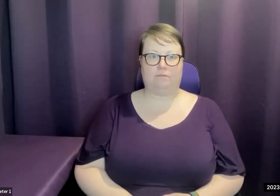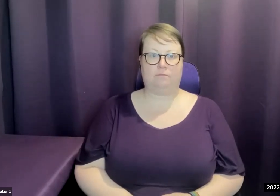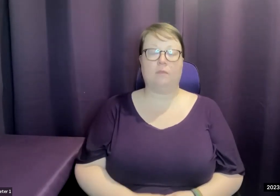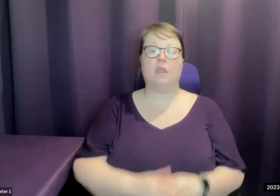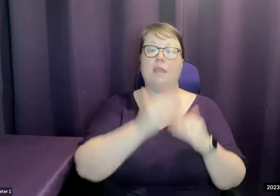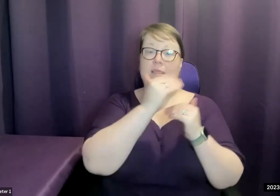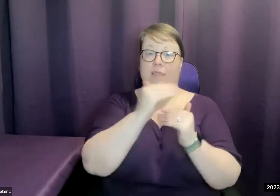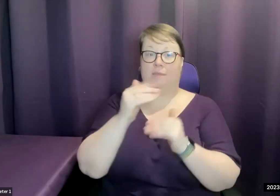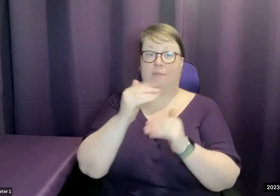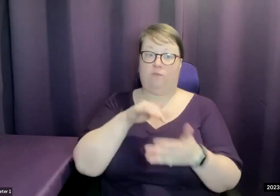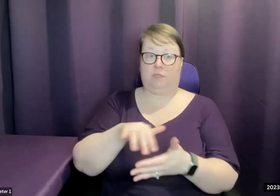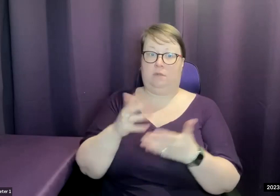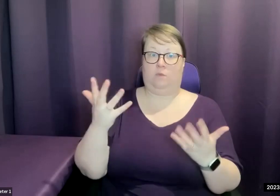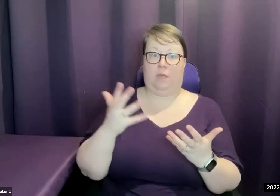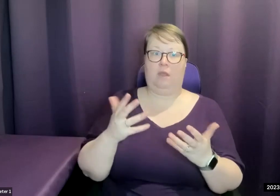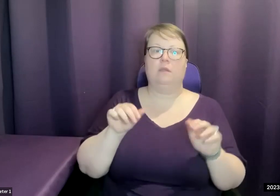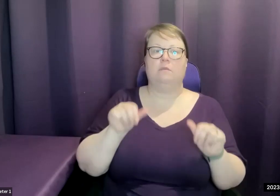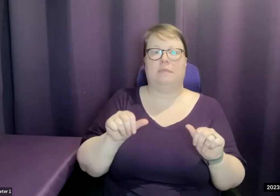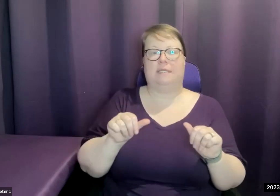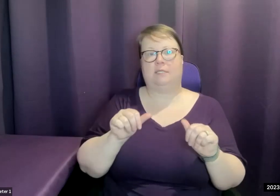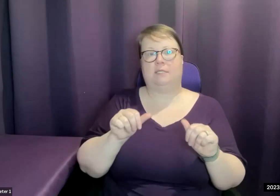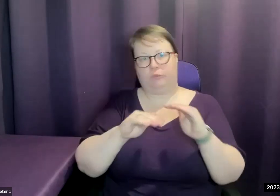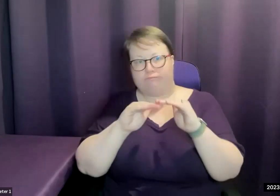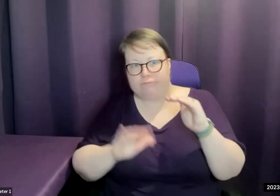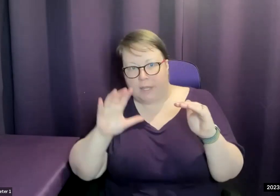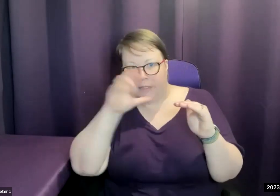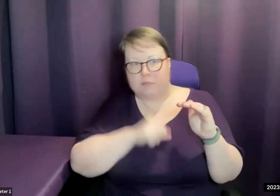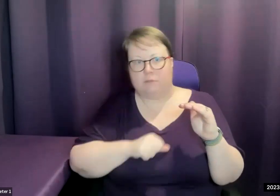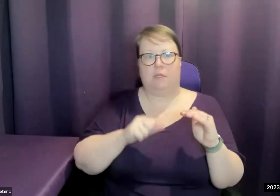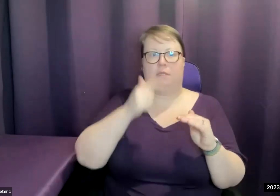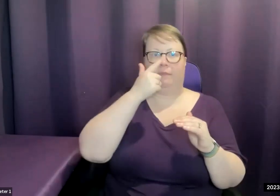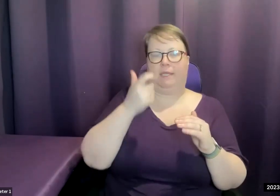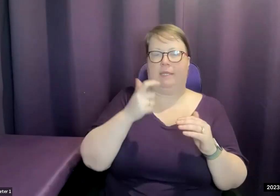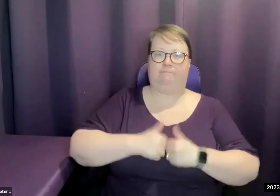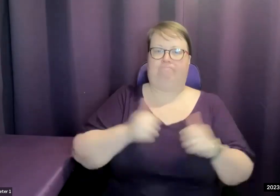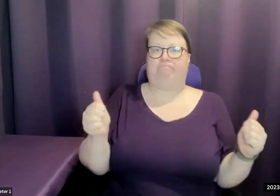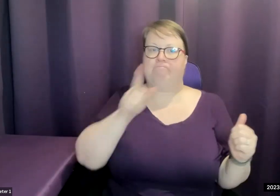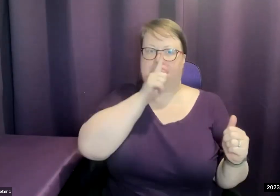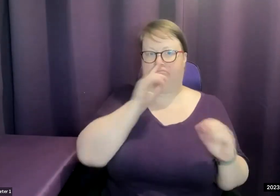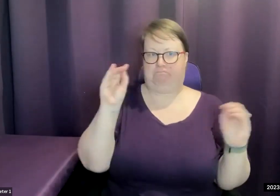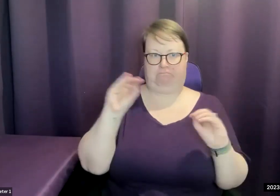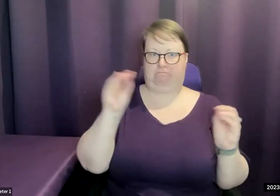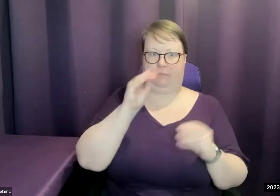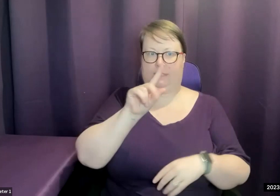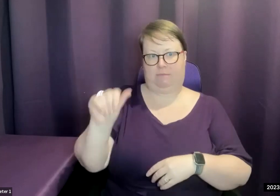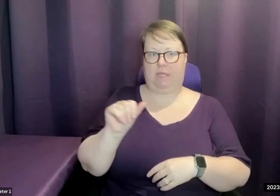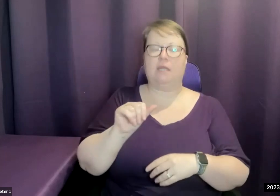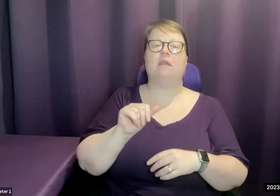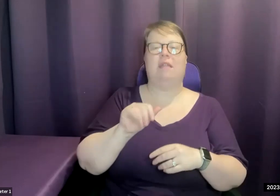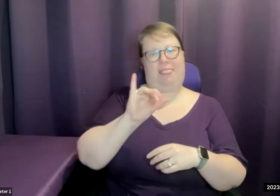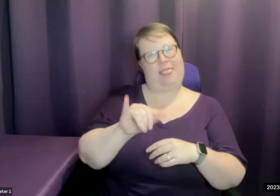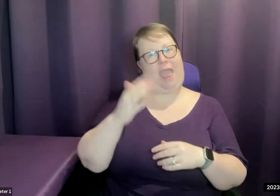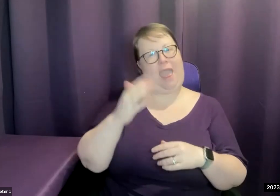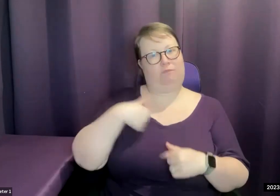Limitations include potential underestimates resulting from non-disclosure of disability, a known phenomenon, and lower response rate.